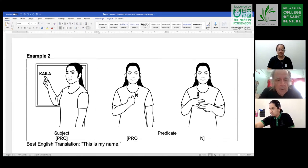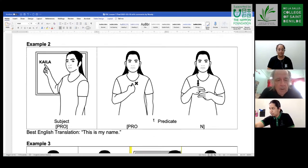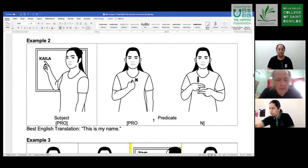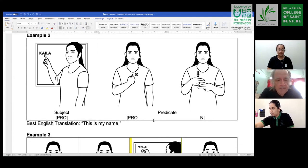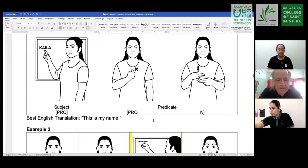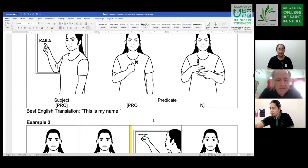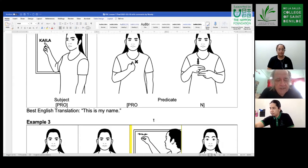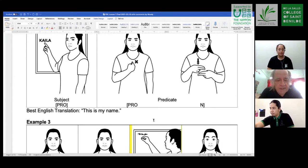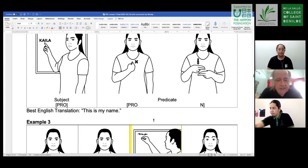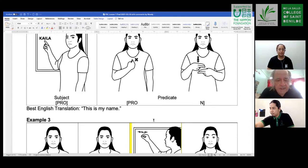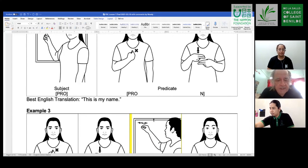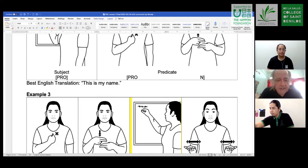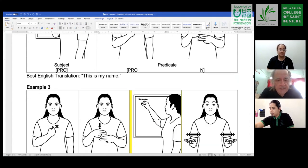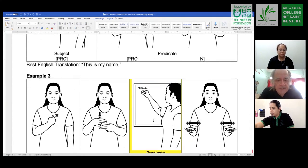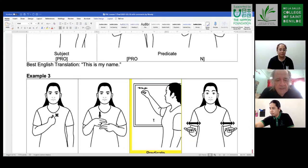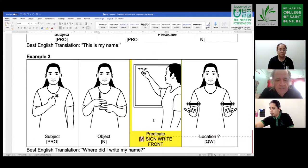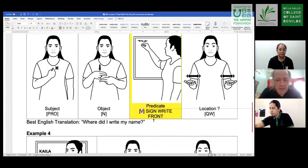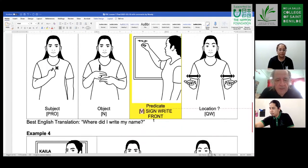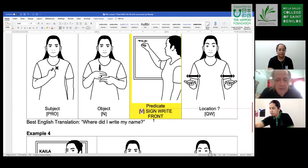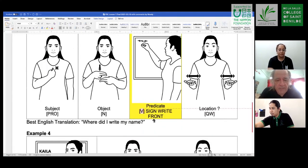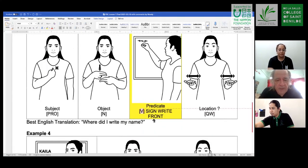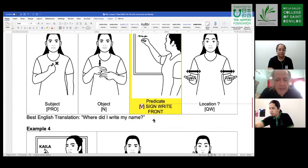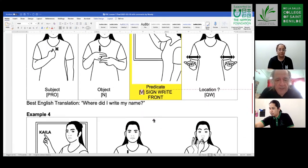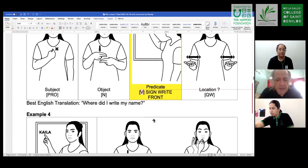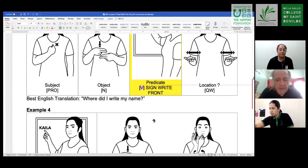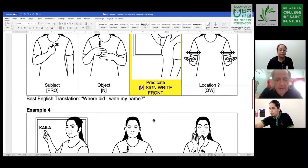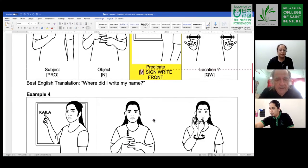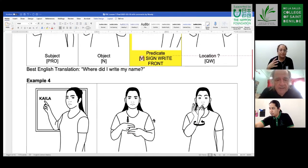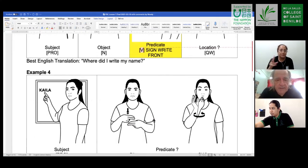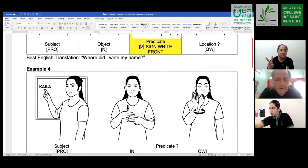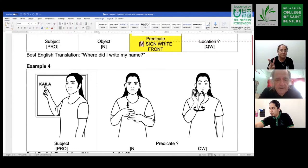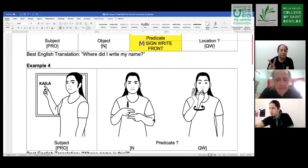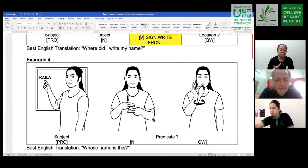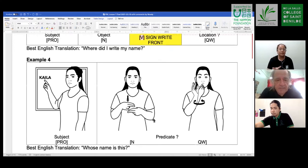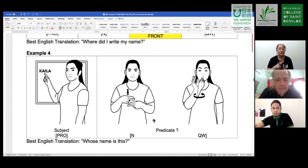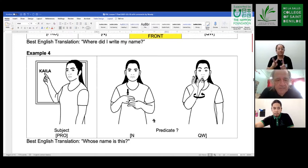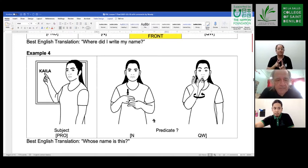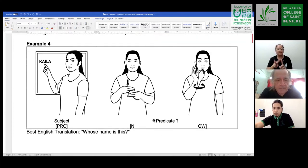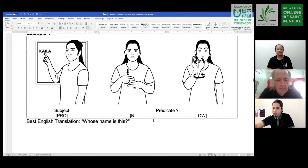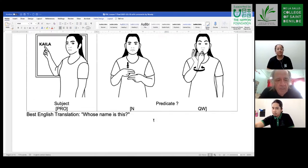So we're just going to the New vocab. vocabulary. All right. All right.